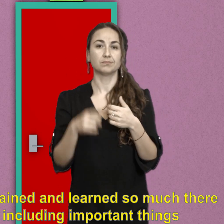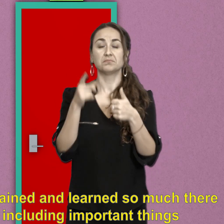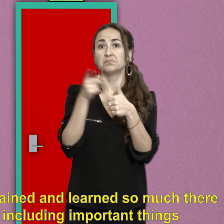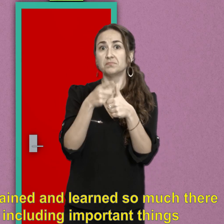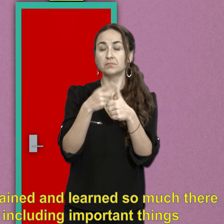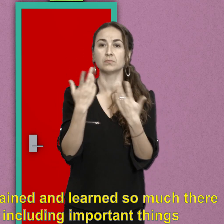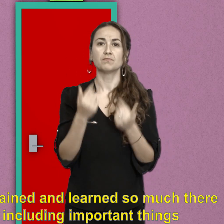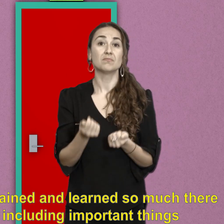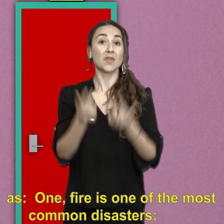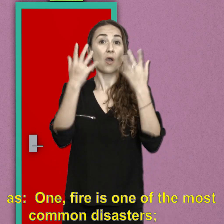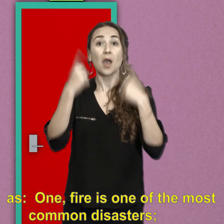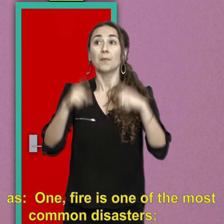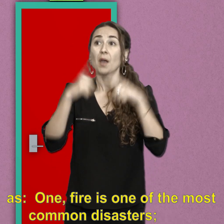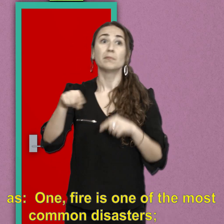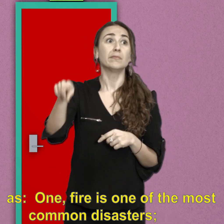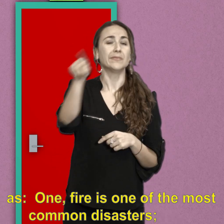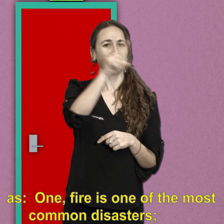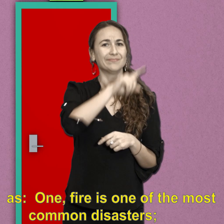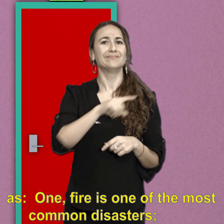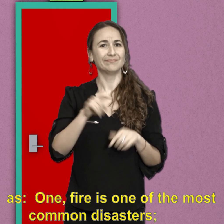including important things such as